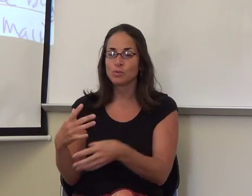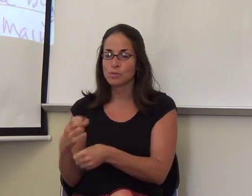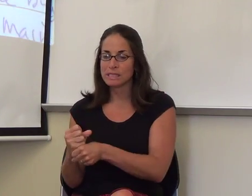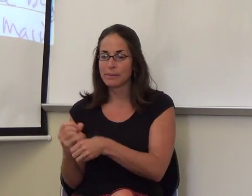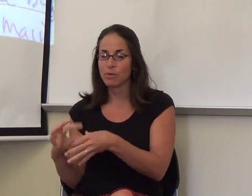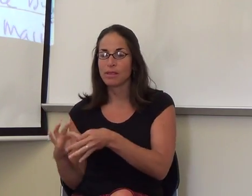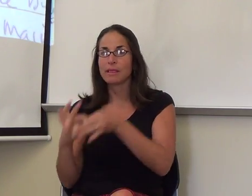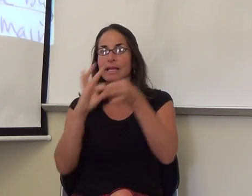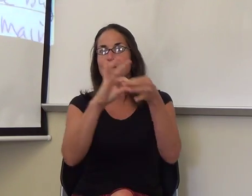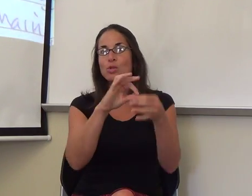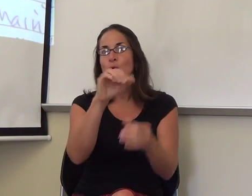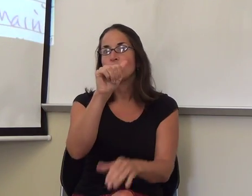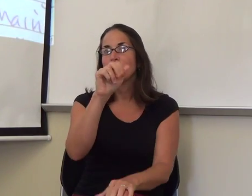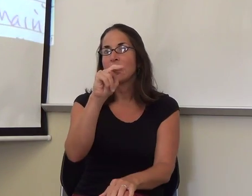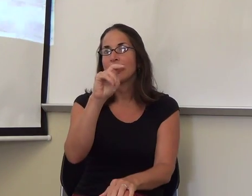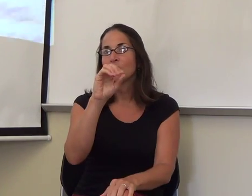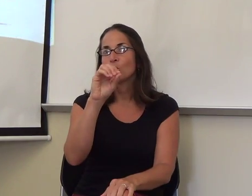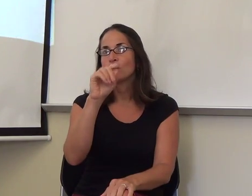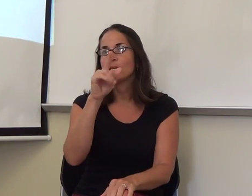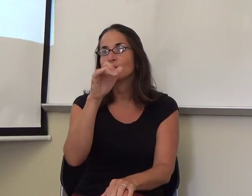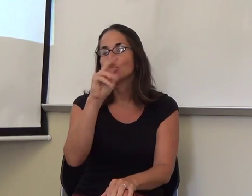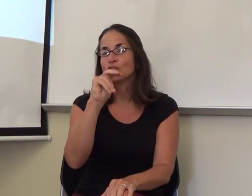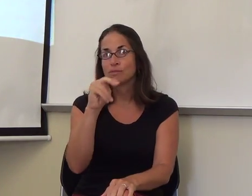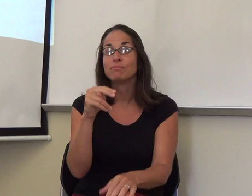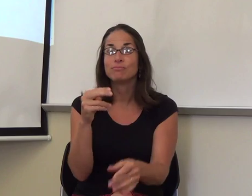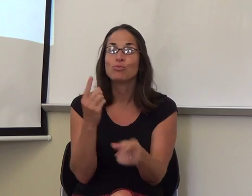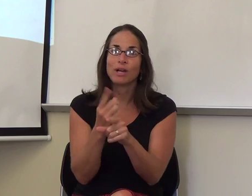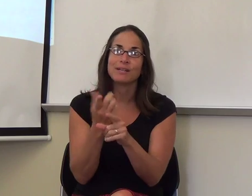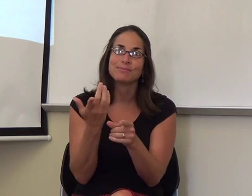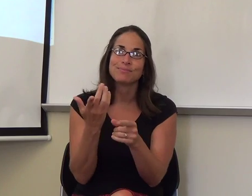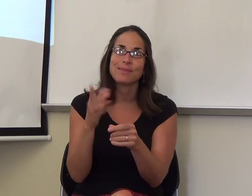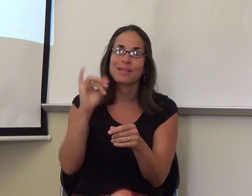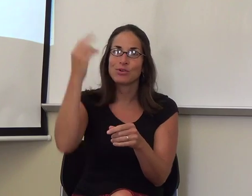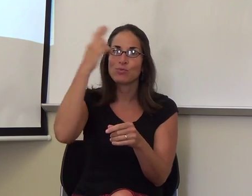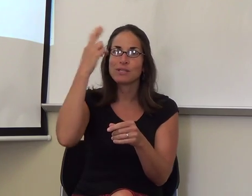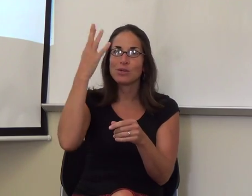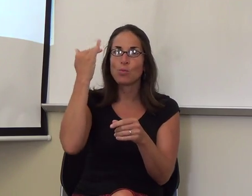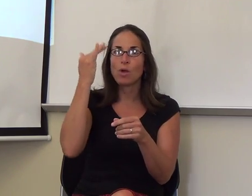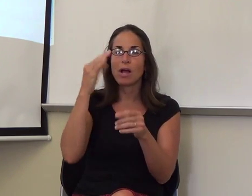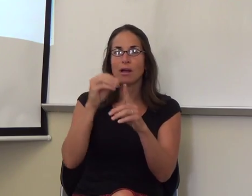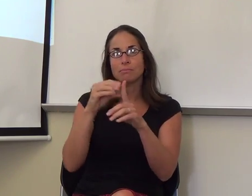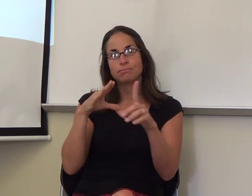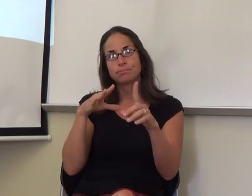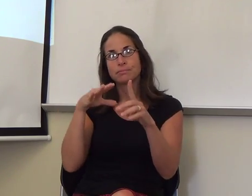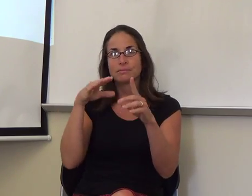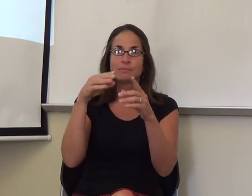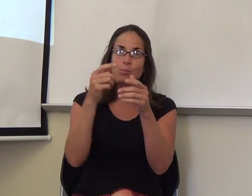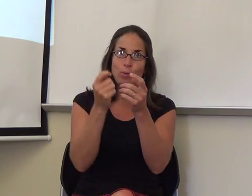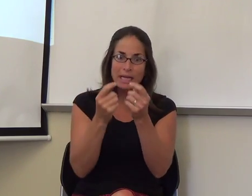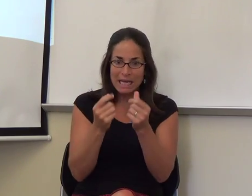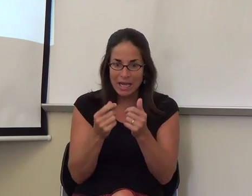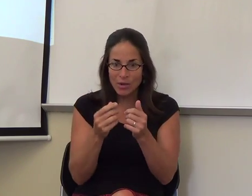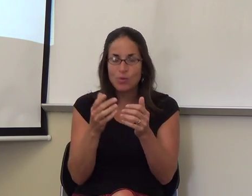The reason you're doing this, the reason I'm having you do all this stuff, is so that you can easily tell